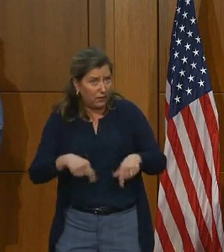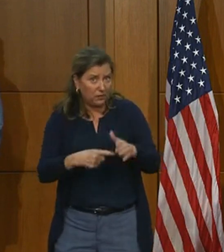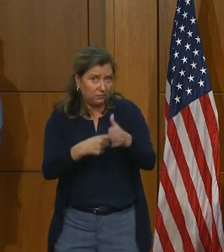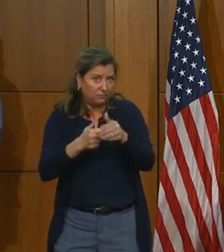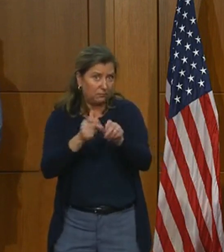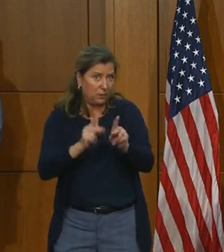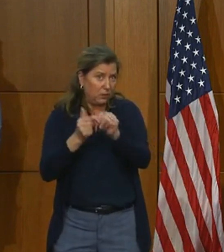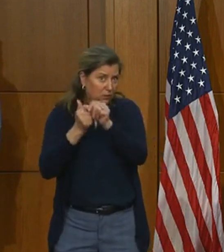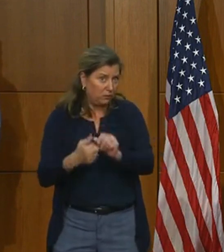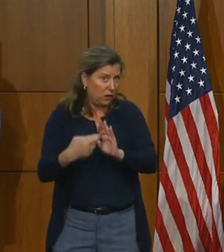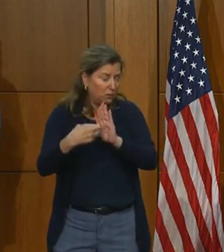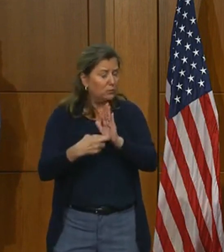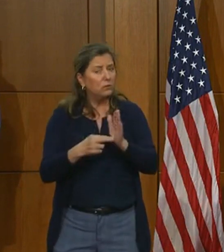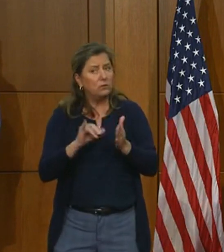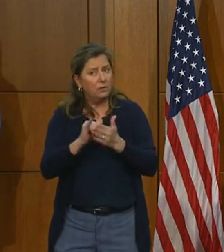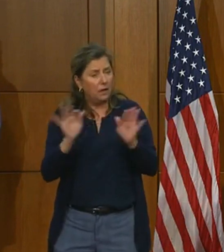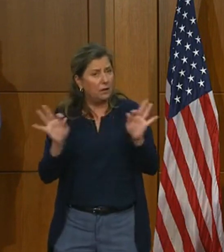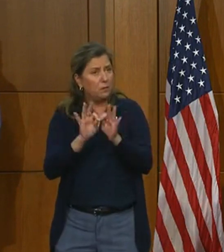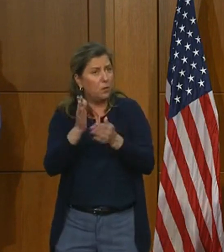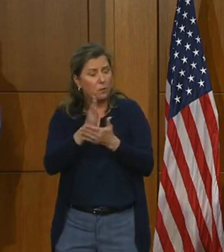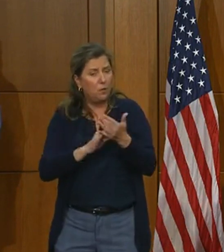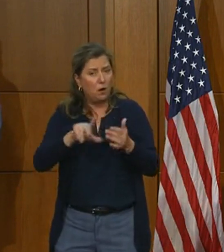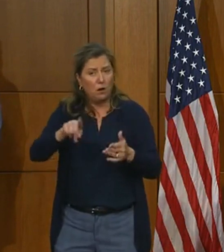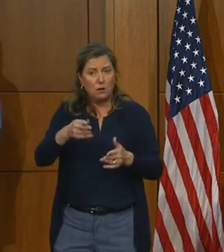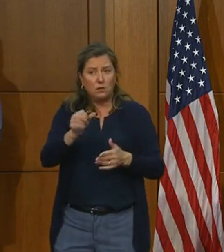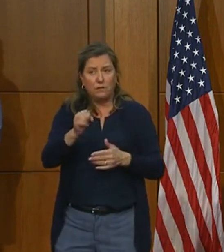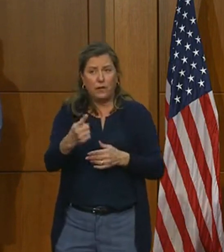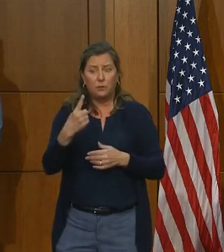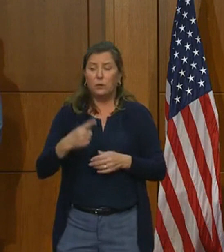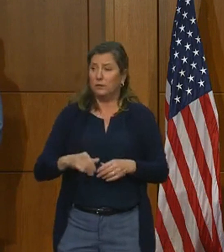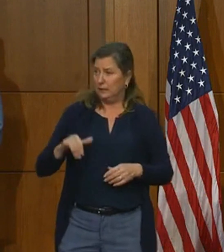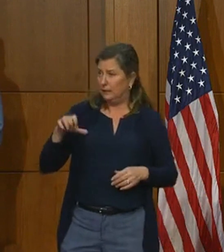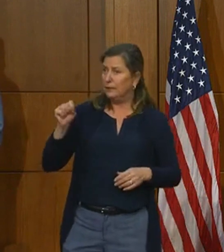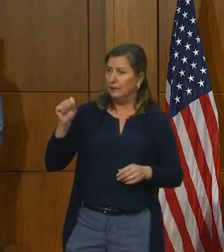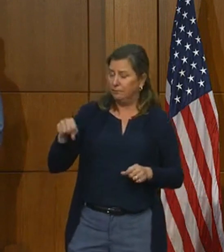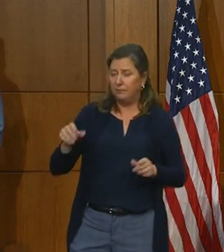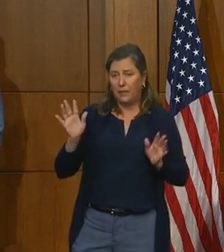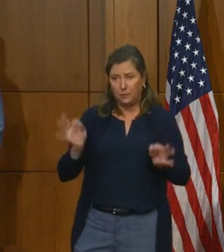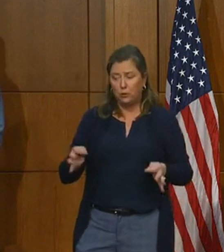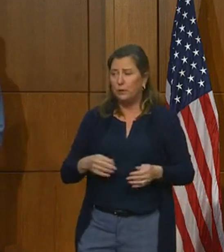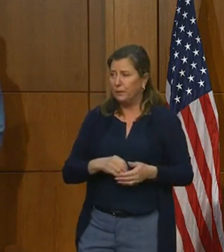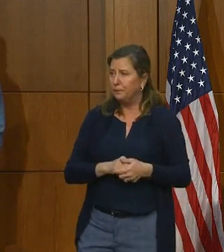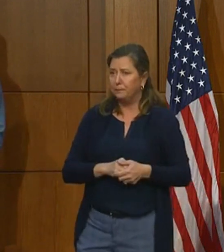be an important part of phase one? Absolutely.